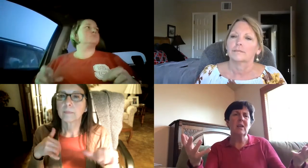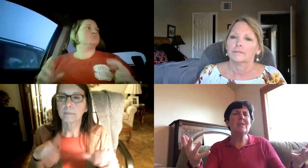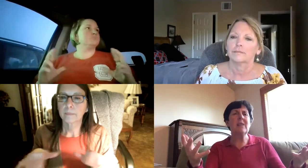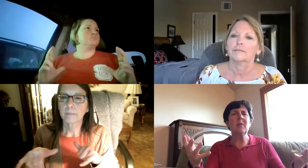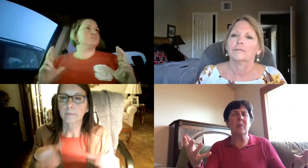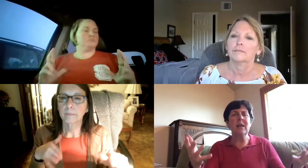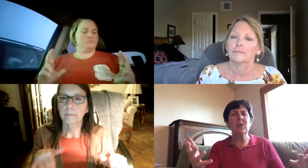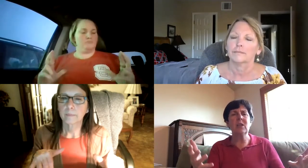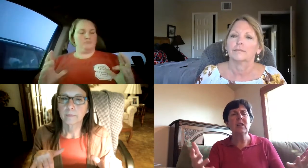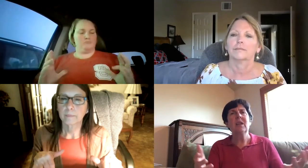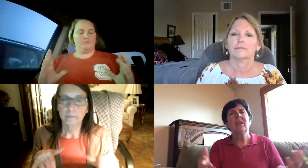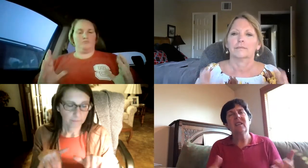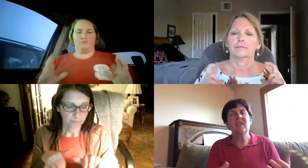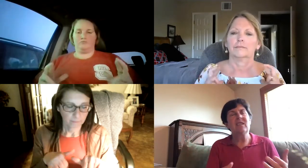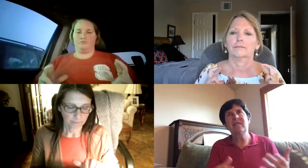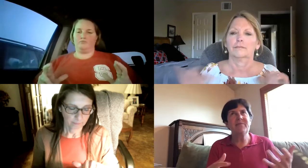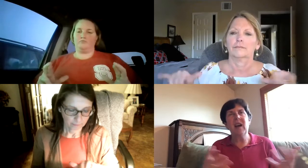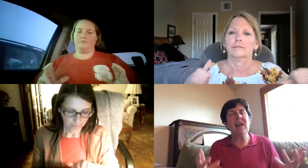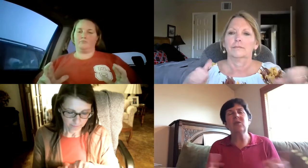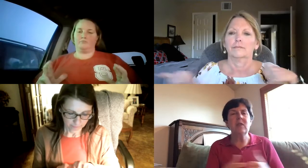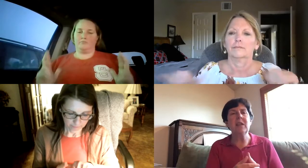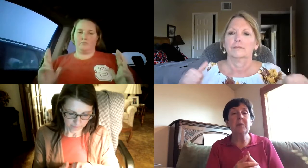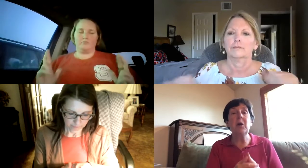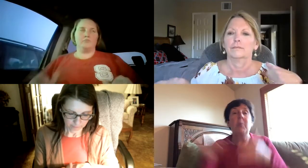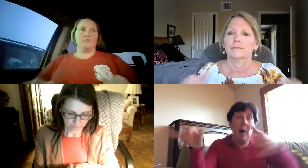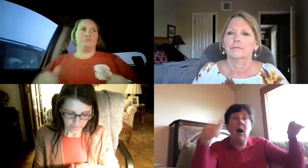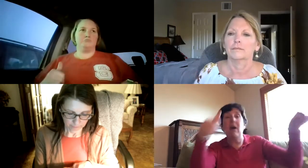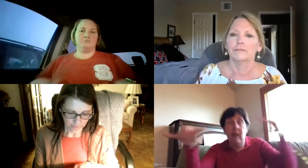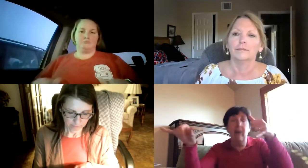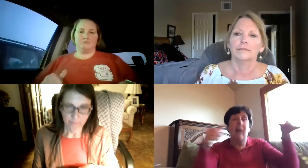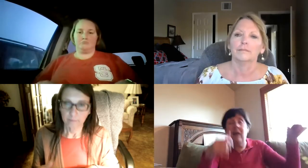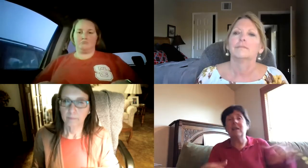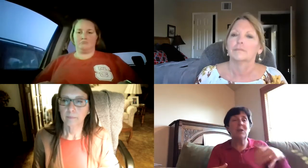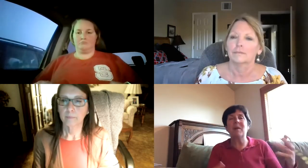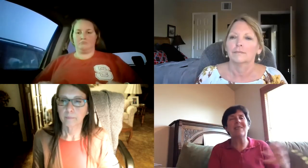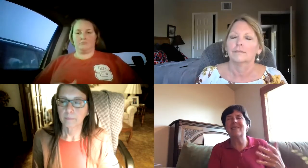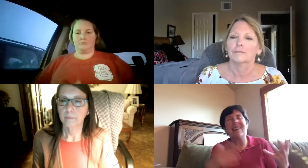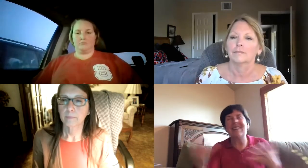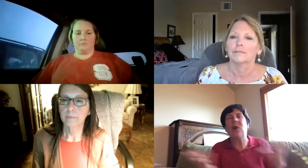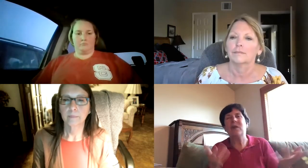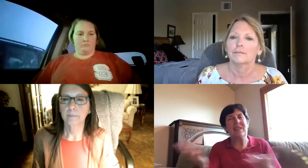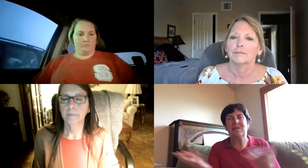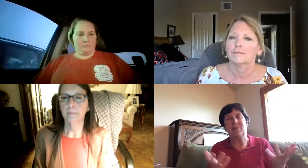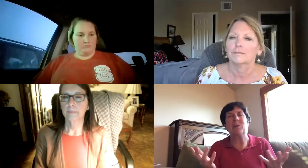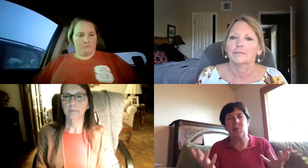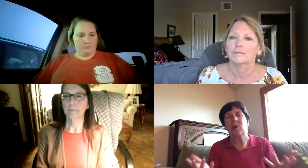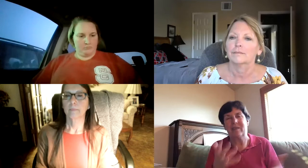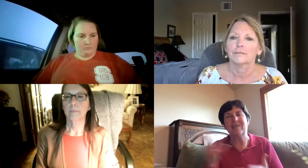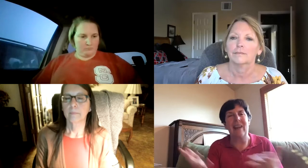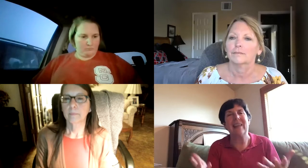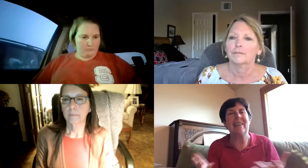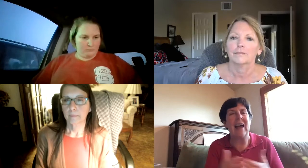a celebration. High school kids will go, oh, party, let's go party. It's like, no, it doesn't really